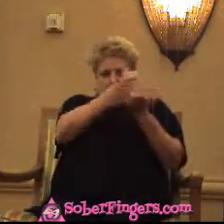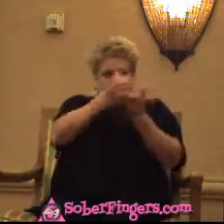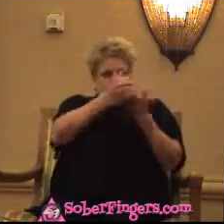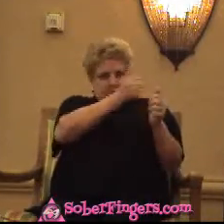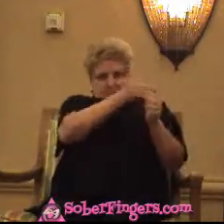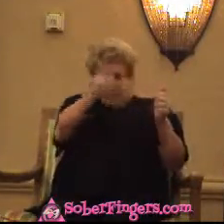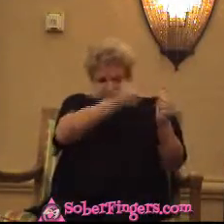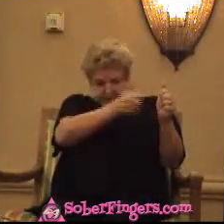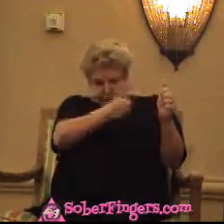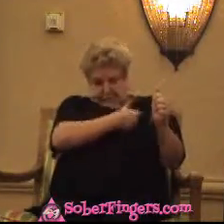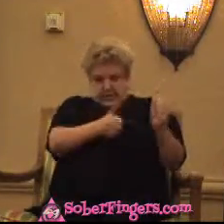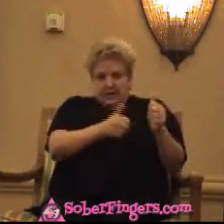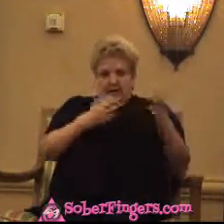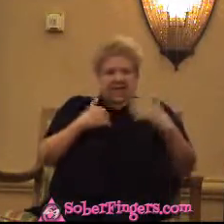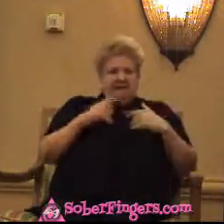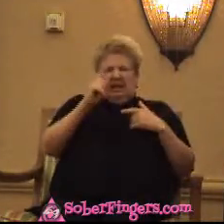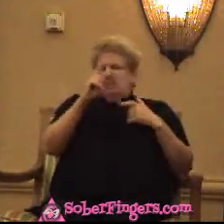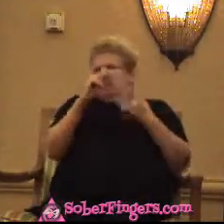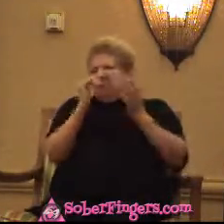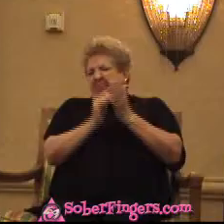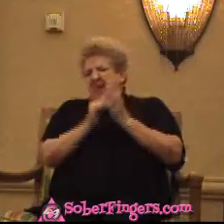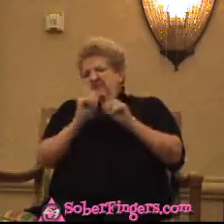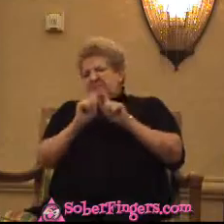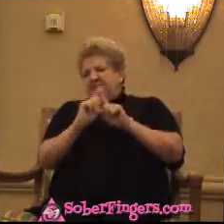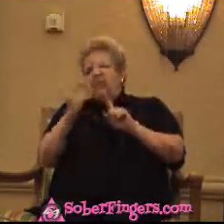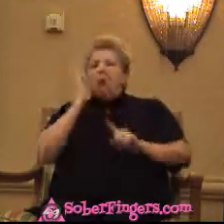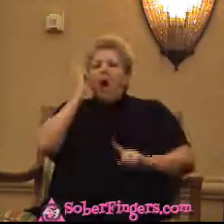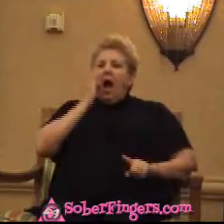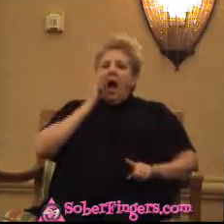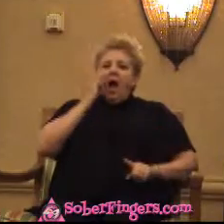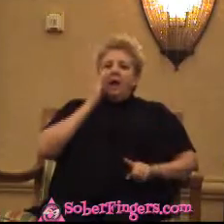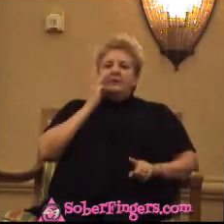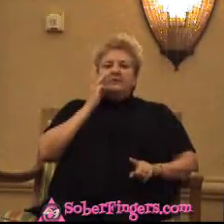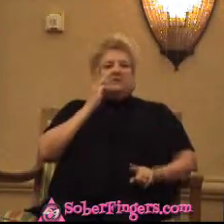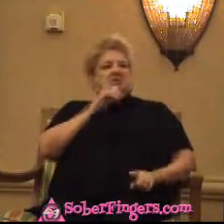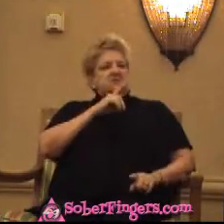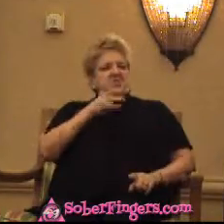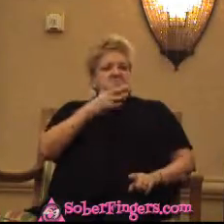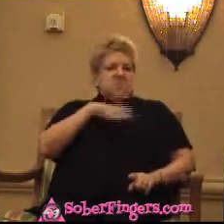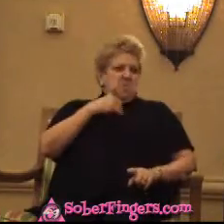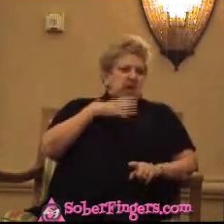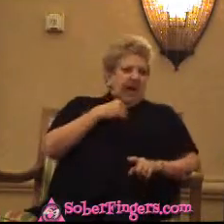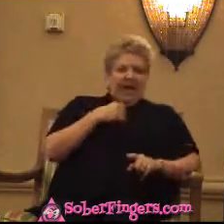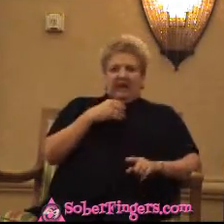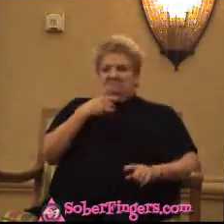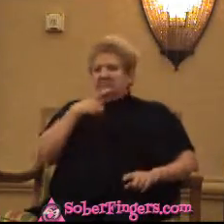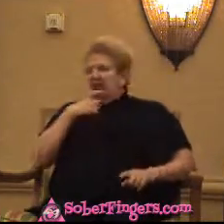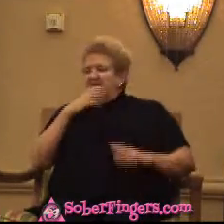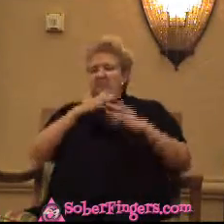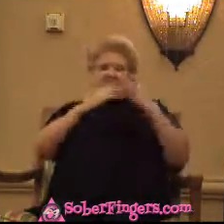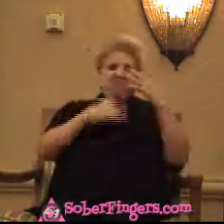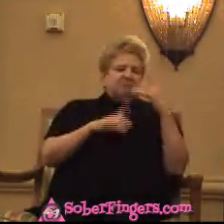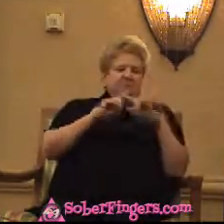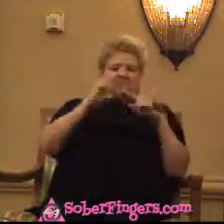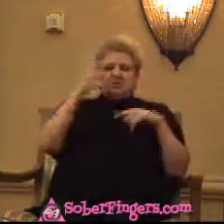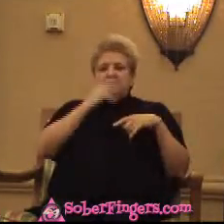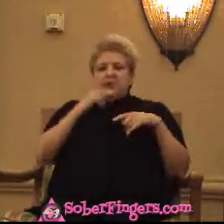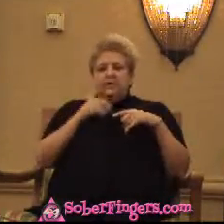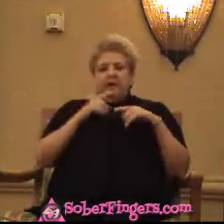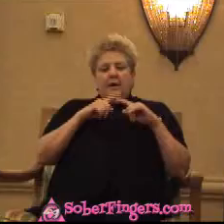got like 1,000 wines on the wine list, a big wall of wine racks, you know, really nice. Of course, when you're putting booze away, you got to